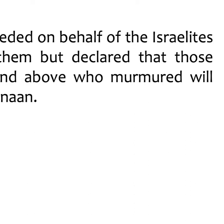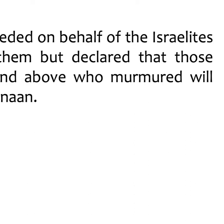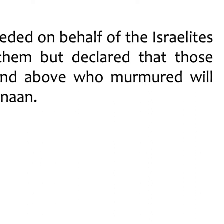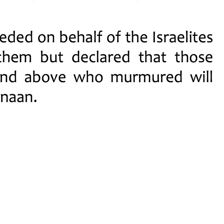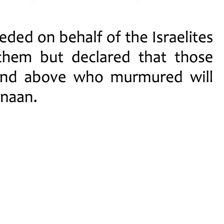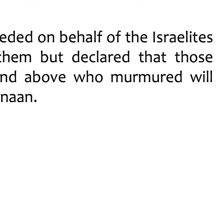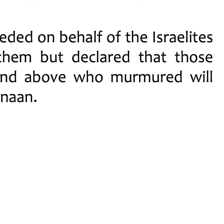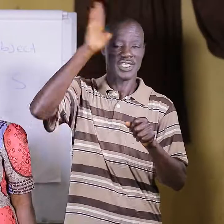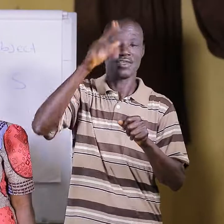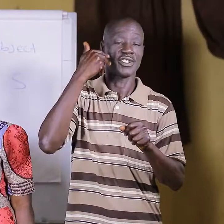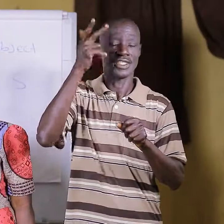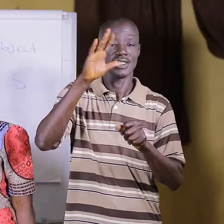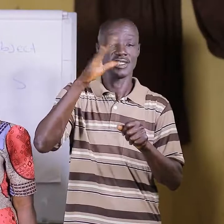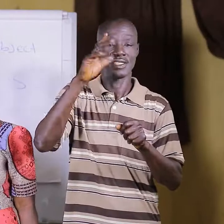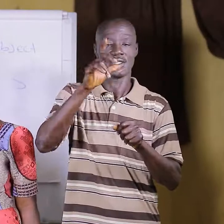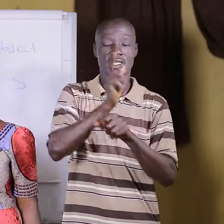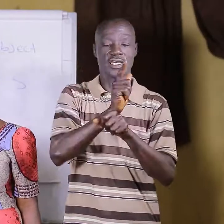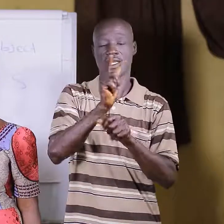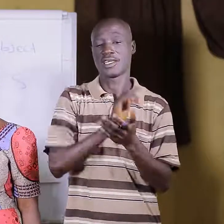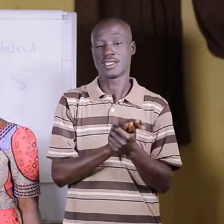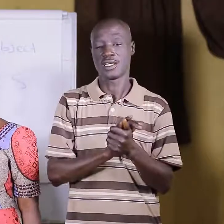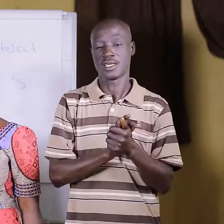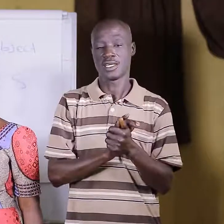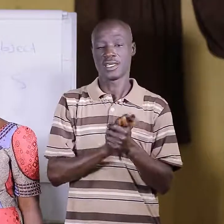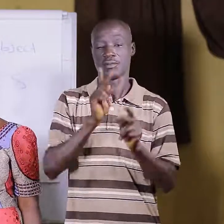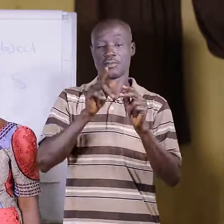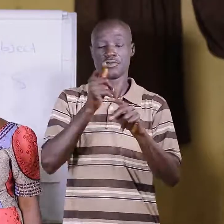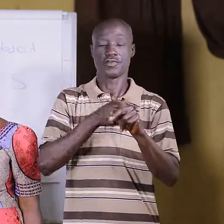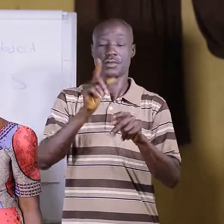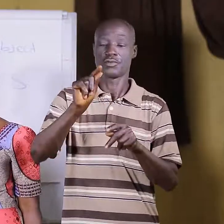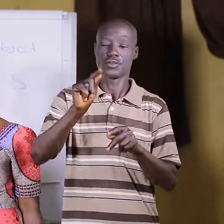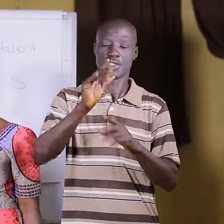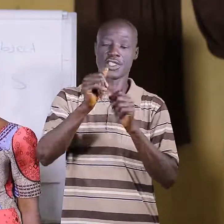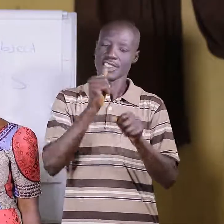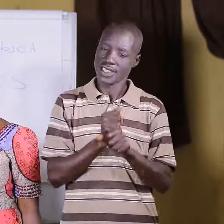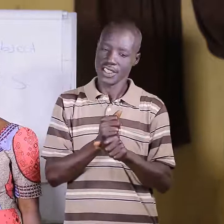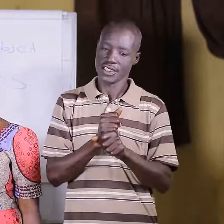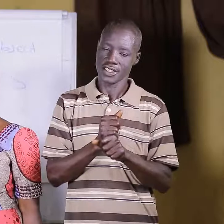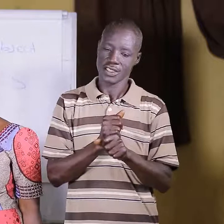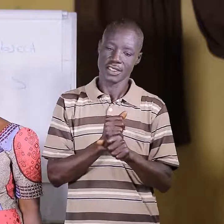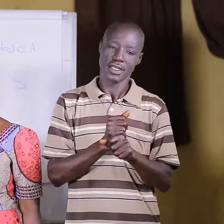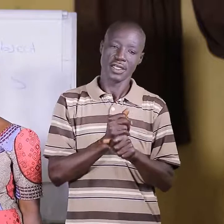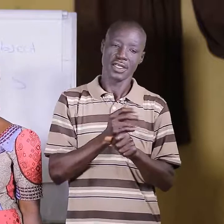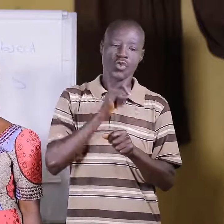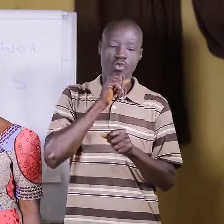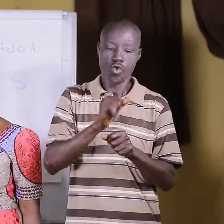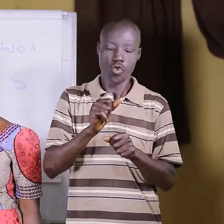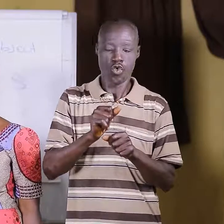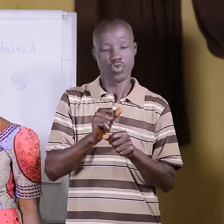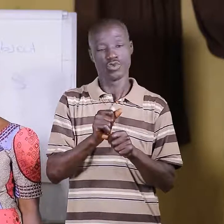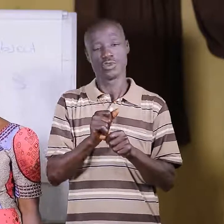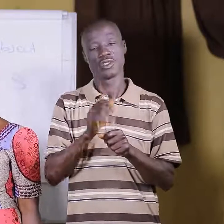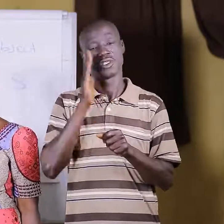of Canaan. Moses, as usual, my students, continued to intercede on behalf of the